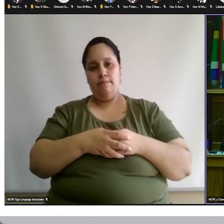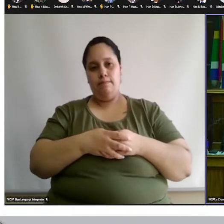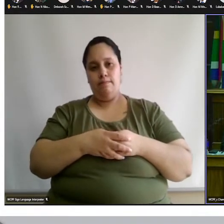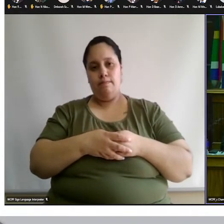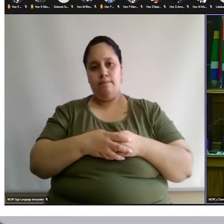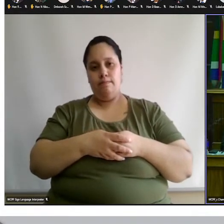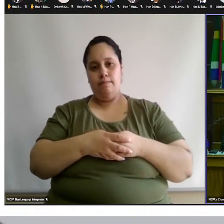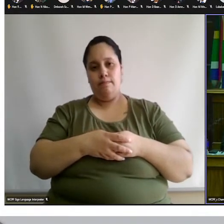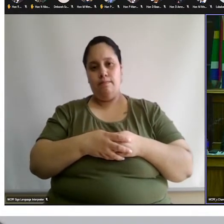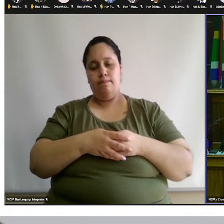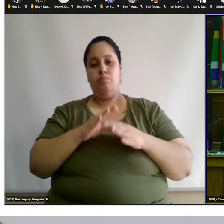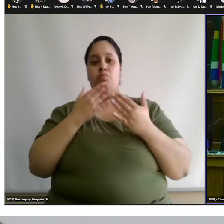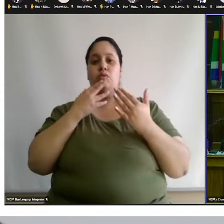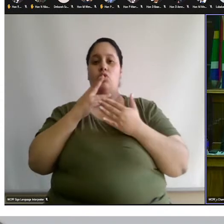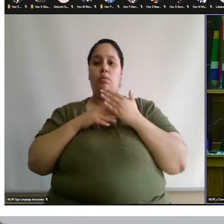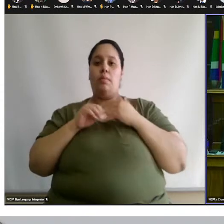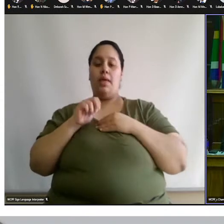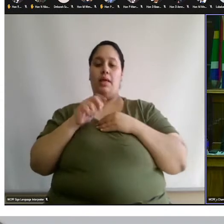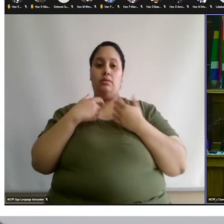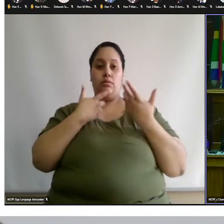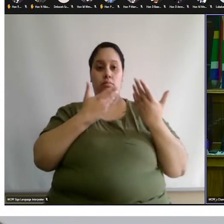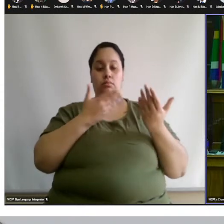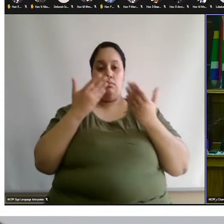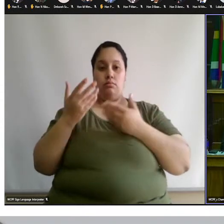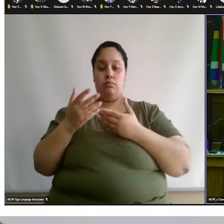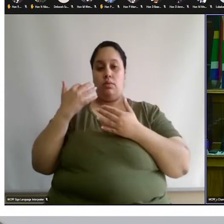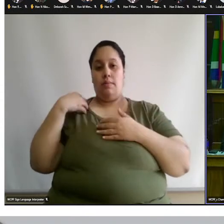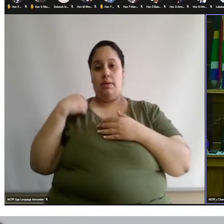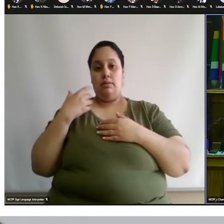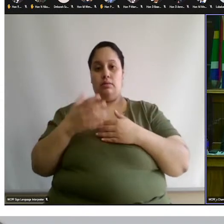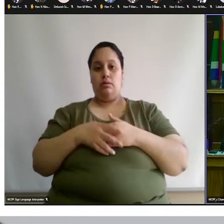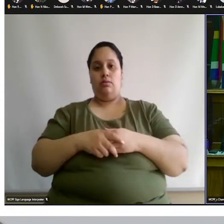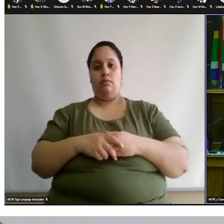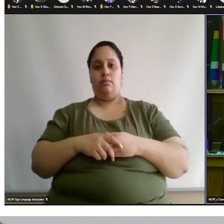Thank you, Honourable Mackenzie. I recognize the Honourable Minister.